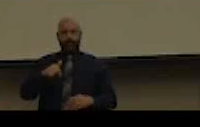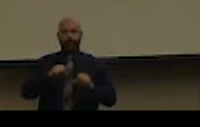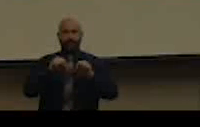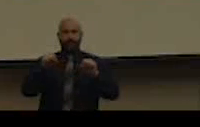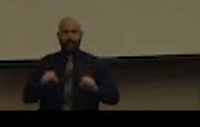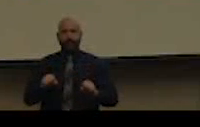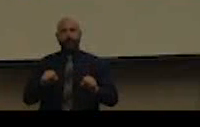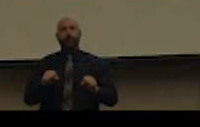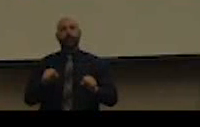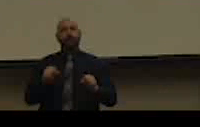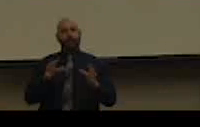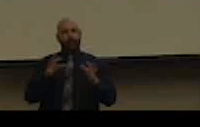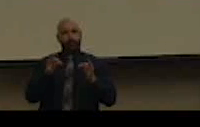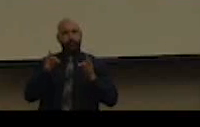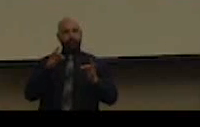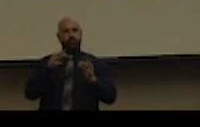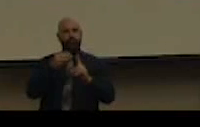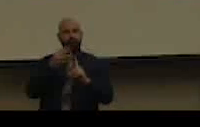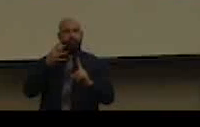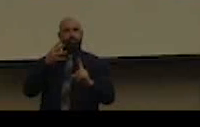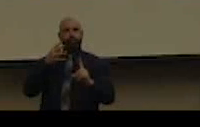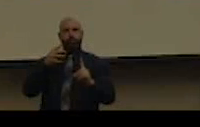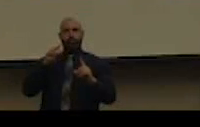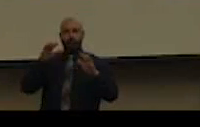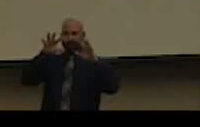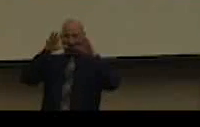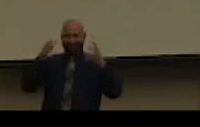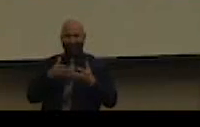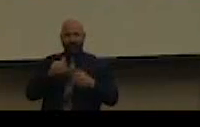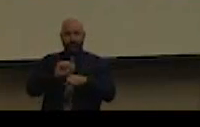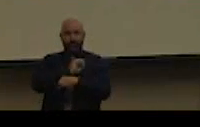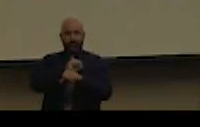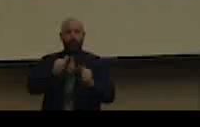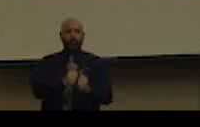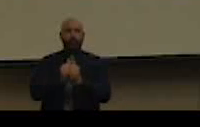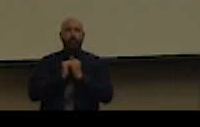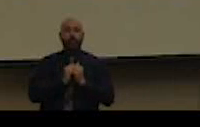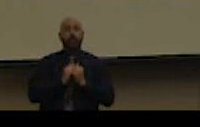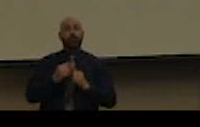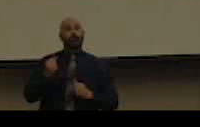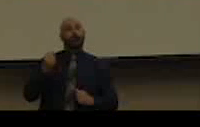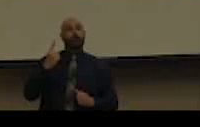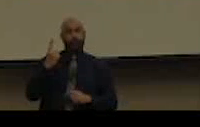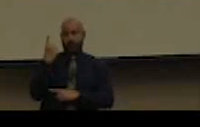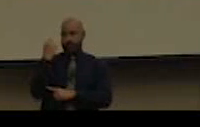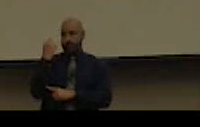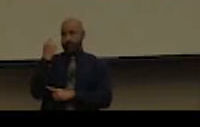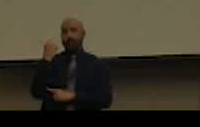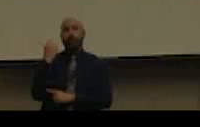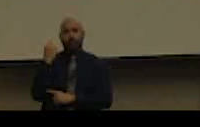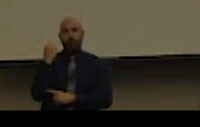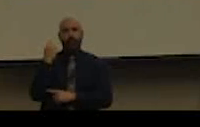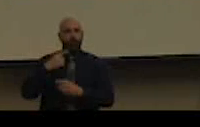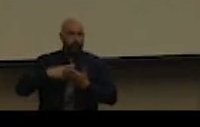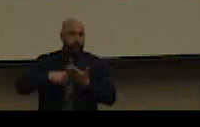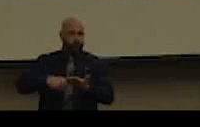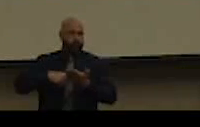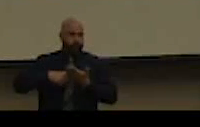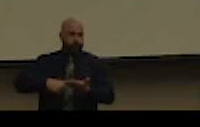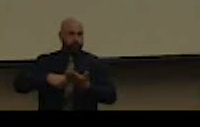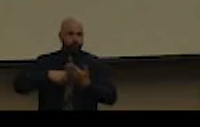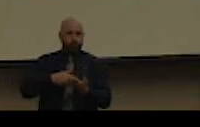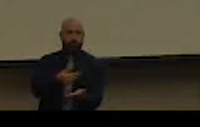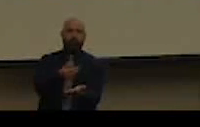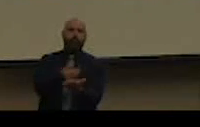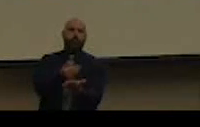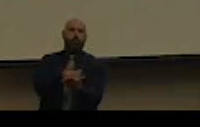this whole maze of work together. So as we discussed extensively last year, there was a lot of debate about the money that is needed